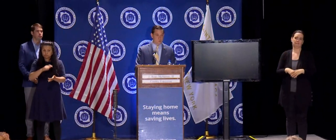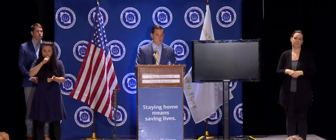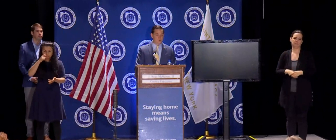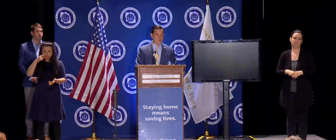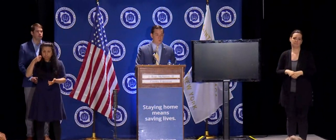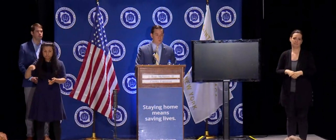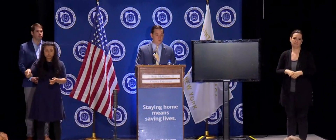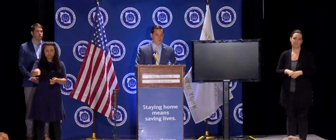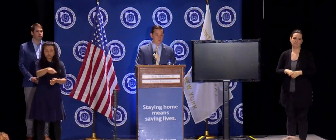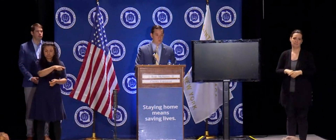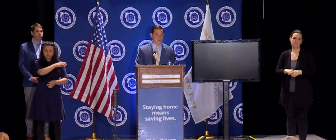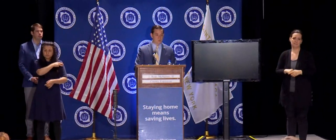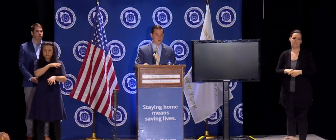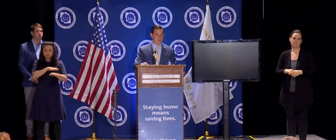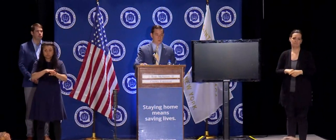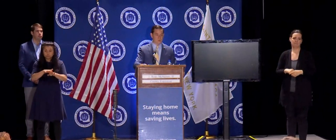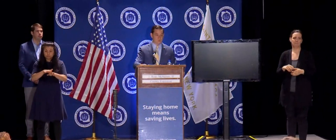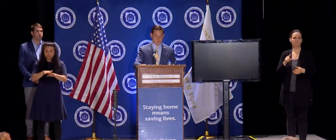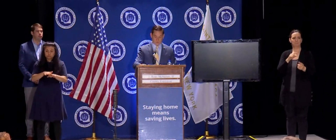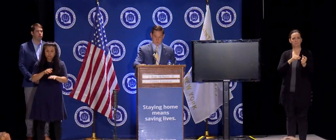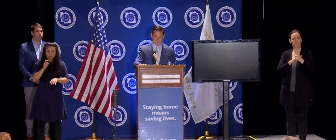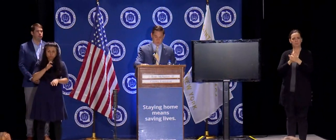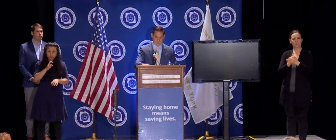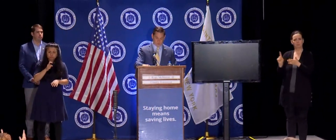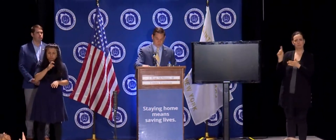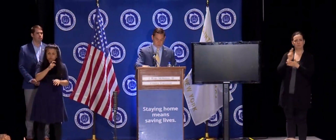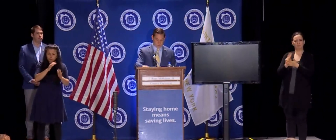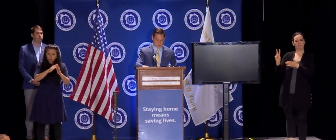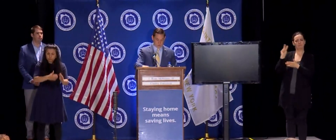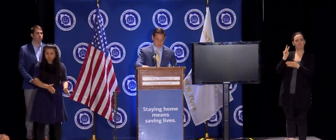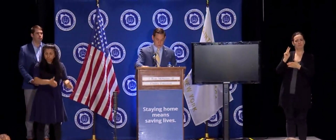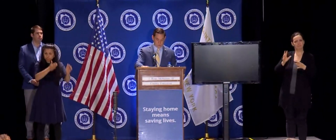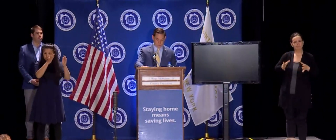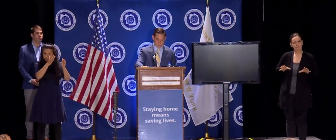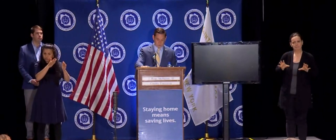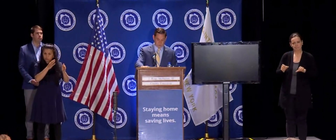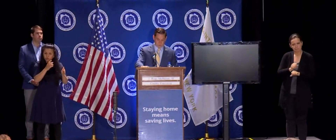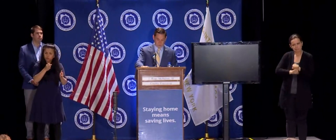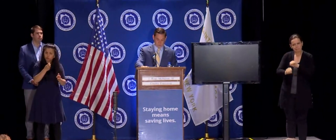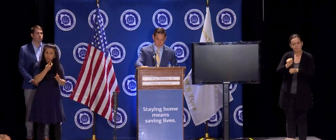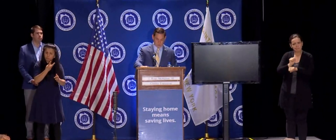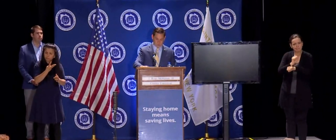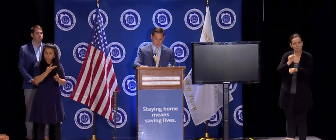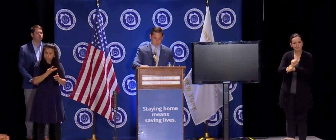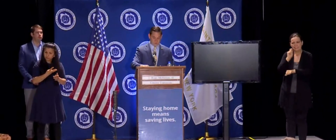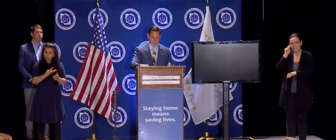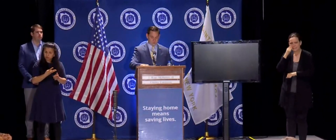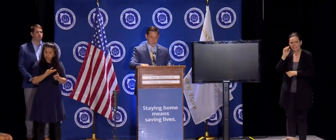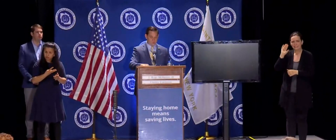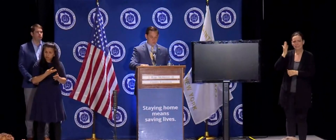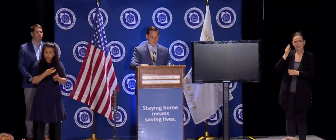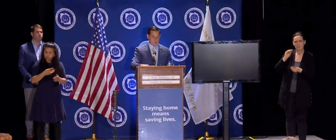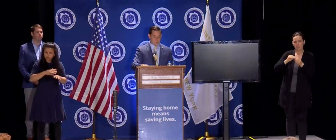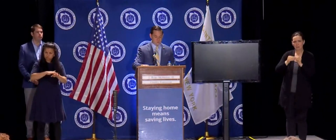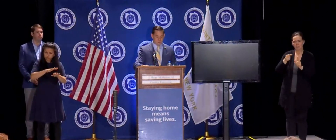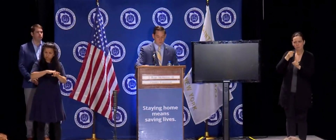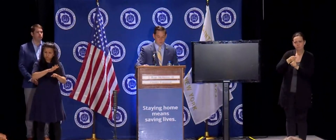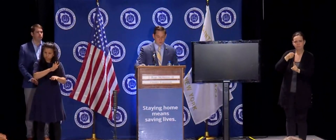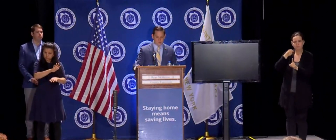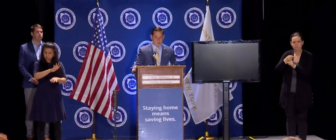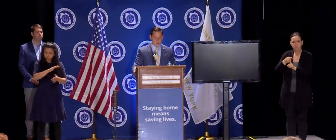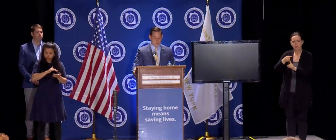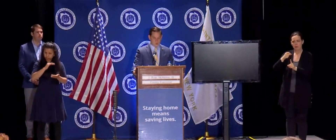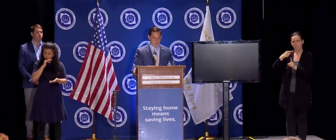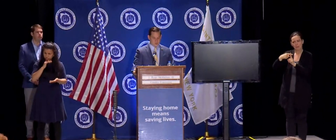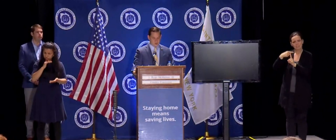looks like the number of active cases is not really plummeting in the way that you might think it would